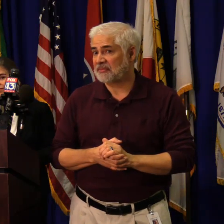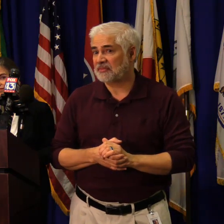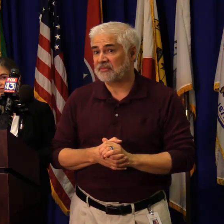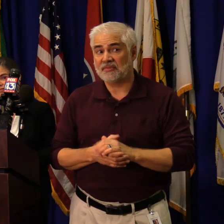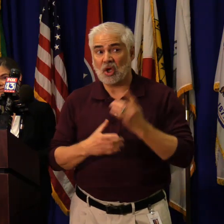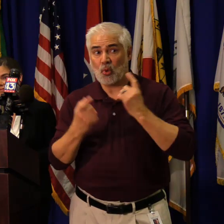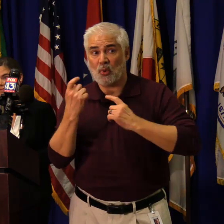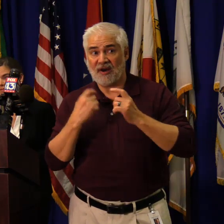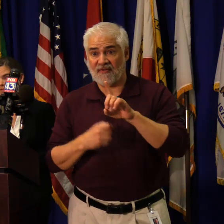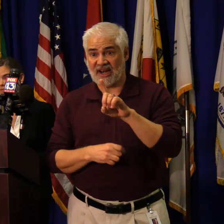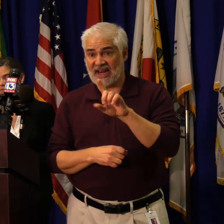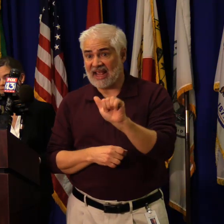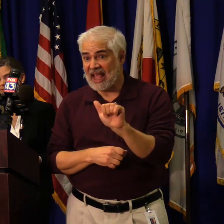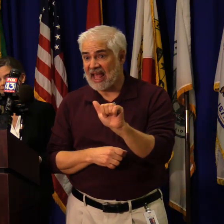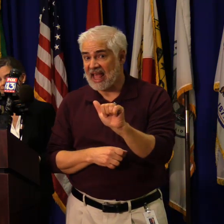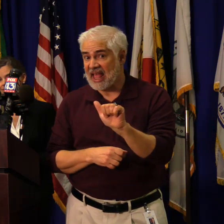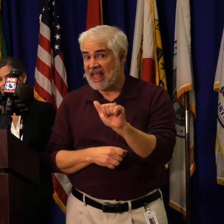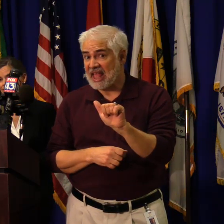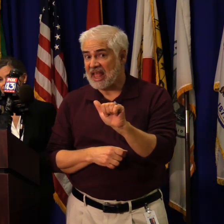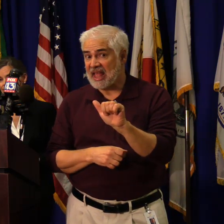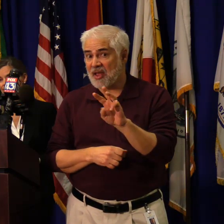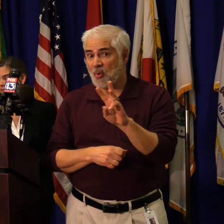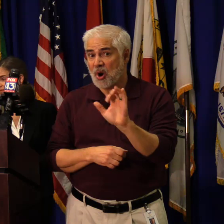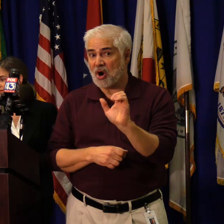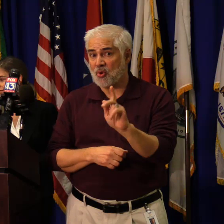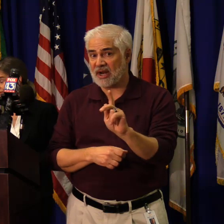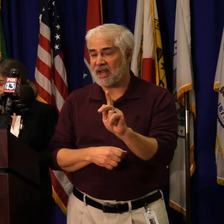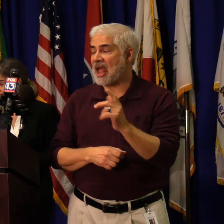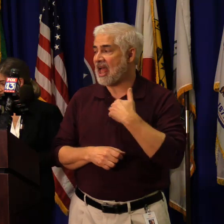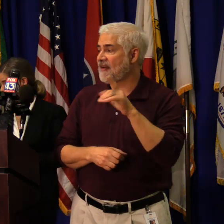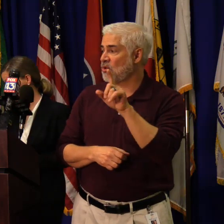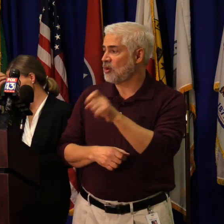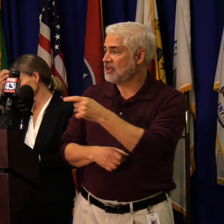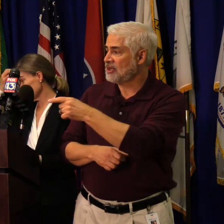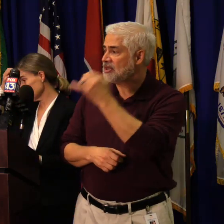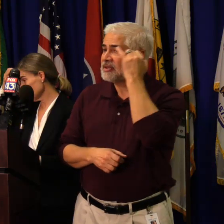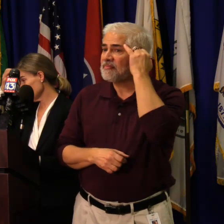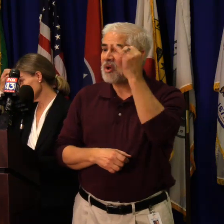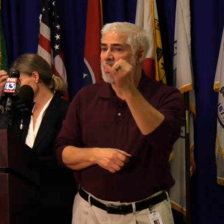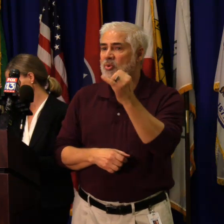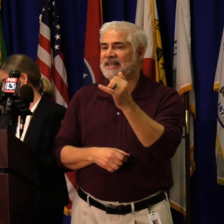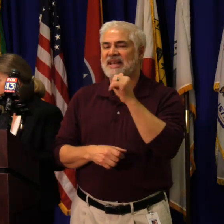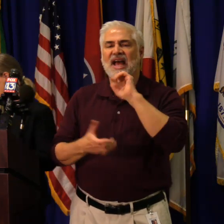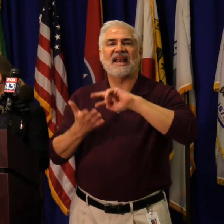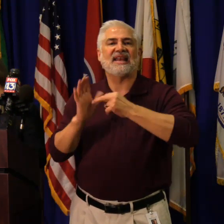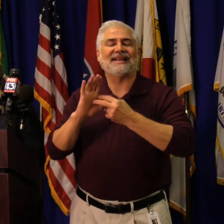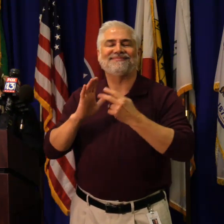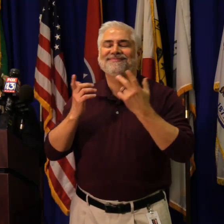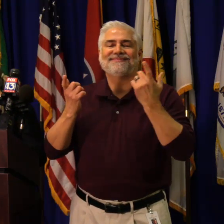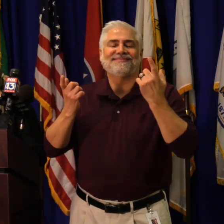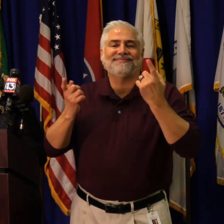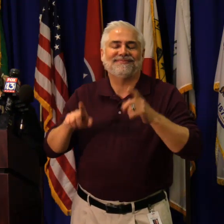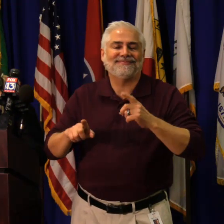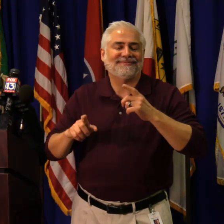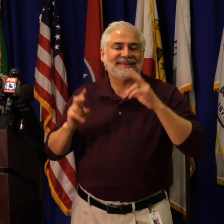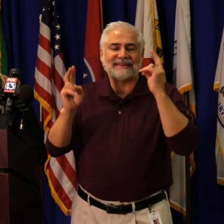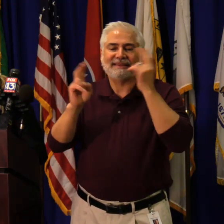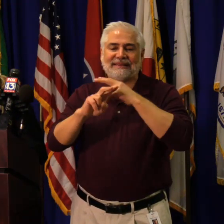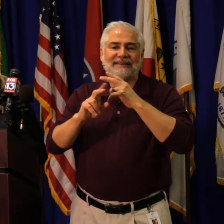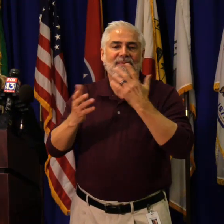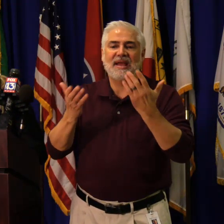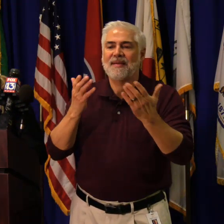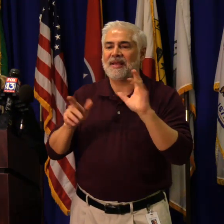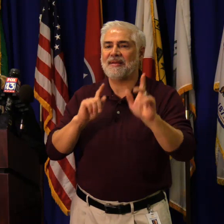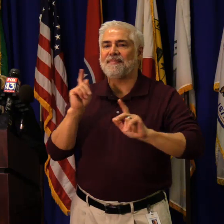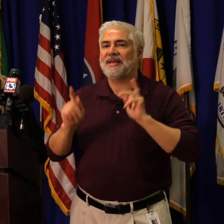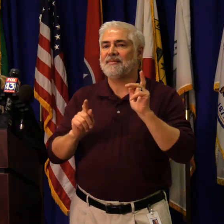Do you have any questions for District Attorney Wyrick? I do. What about unintended consequences of saying that those